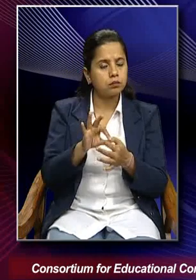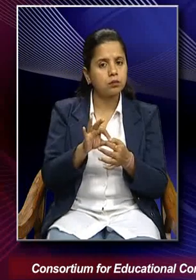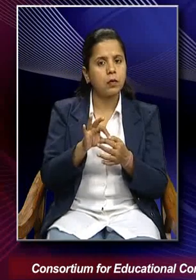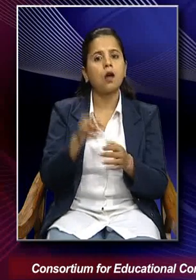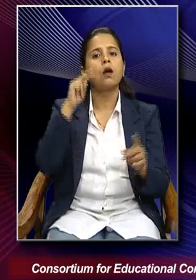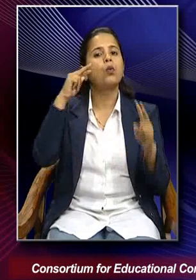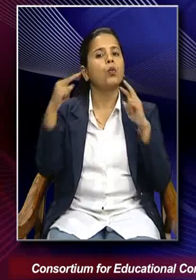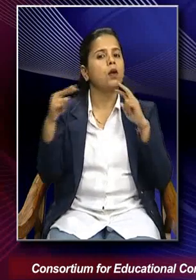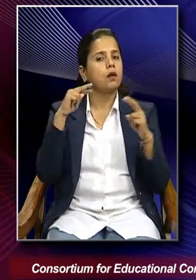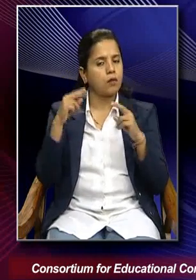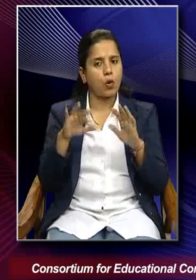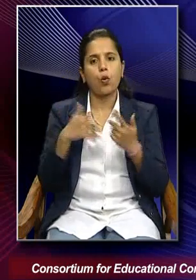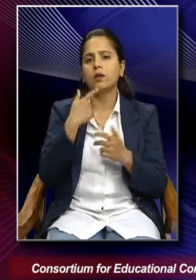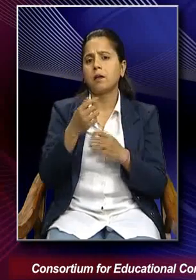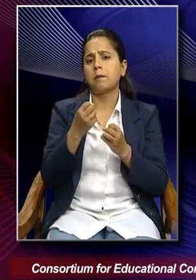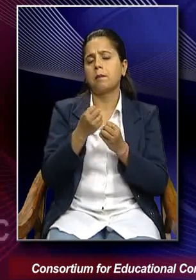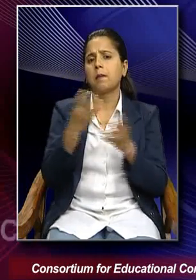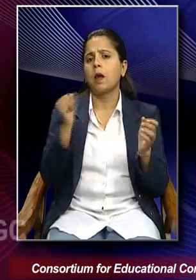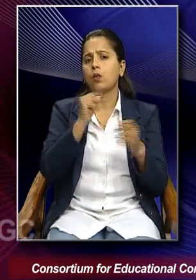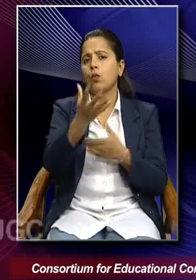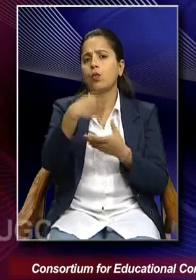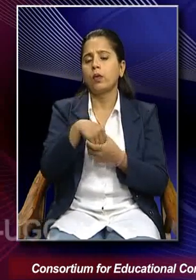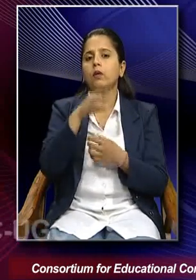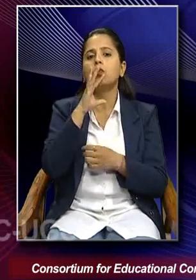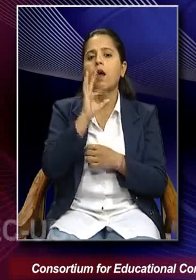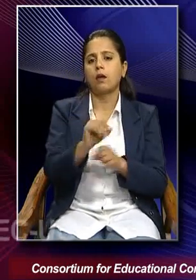of view, or you can say the manyness of reality.